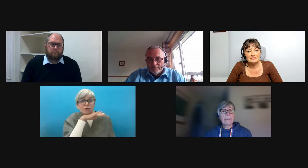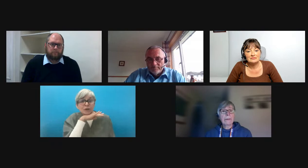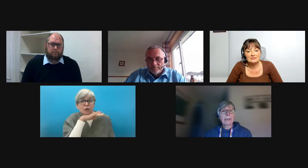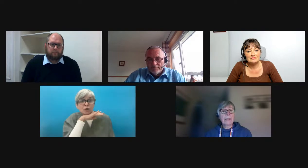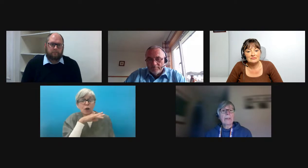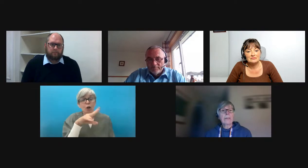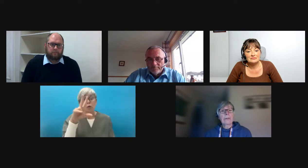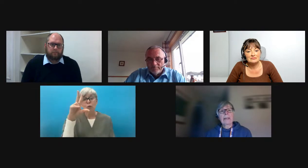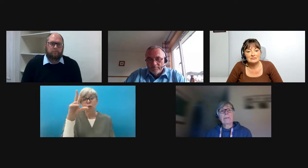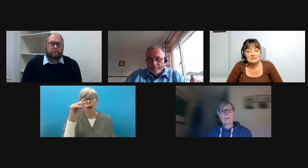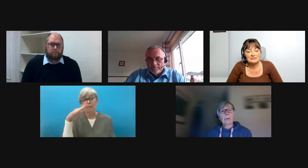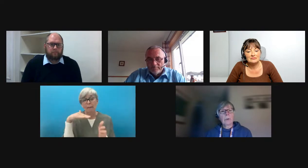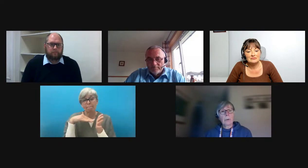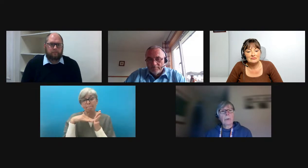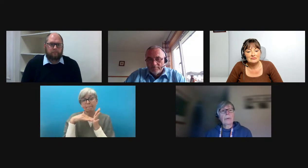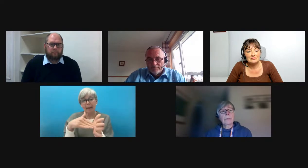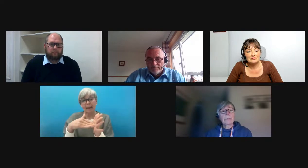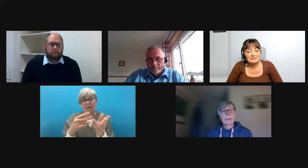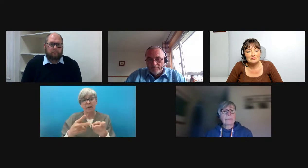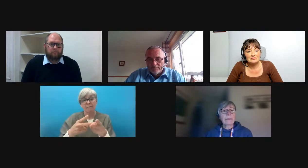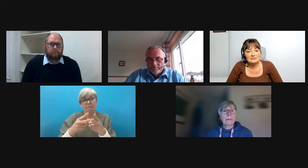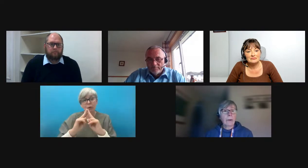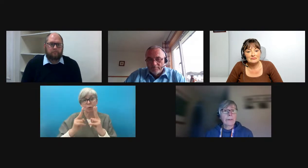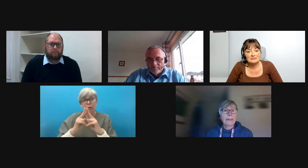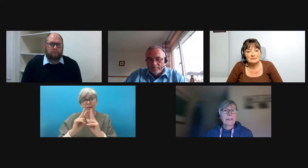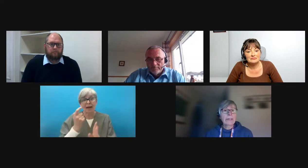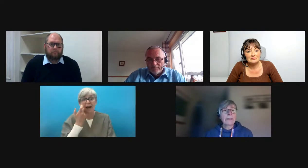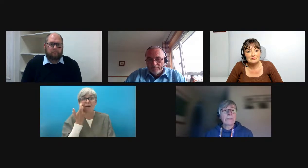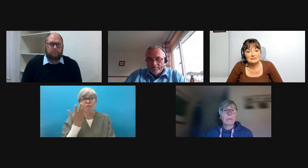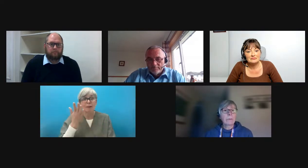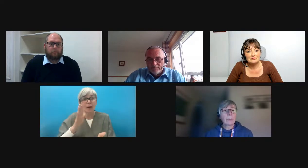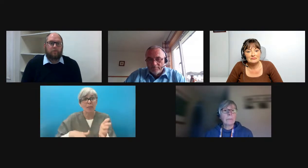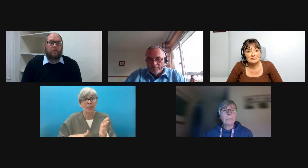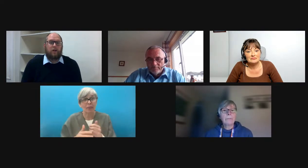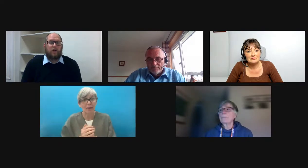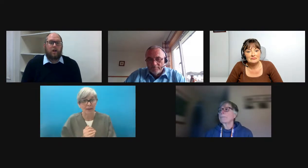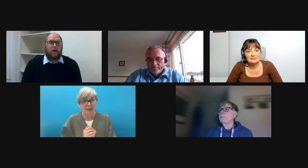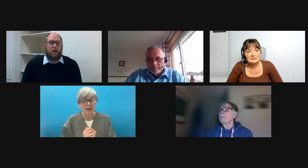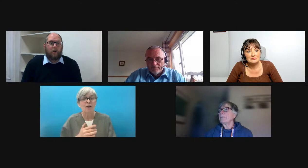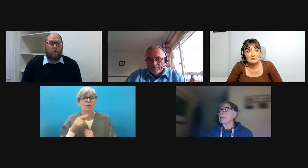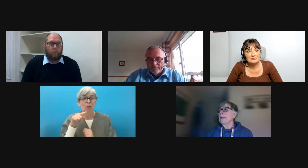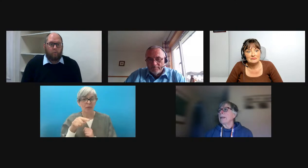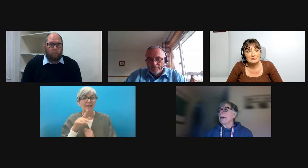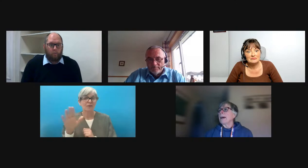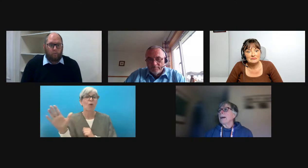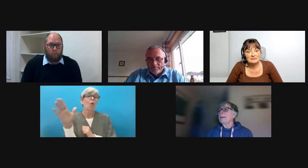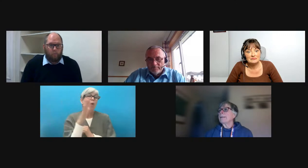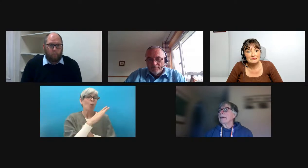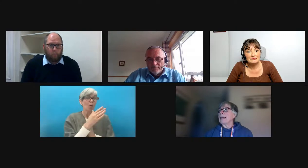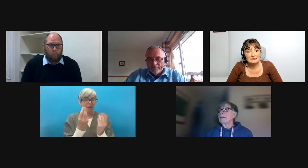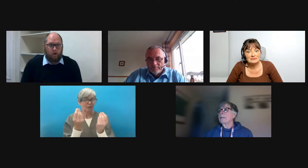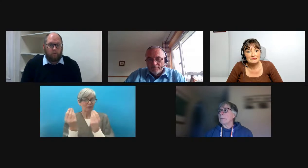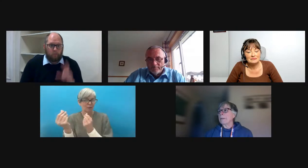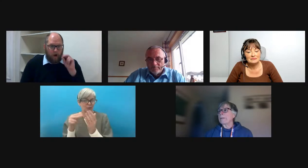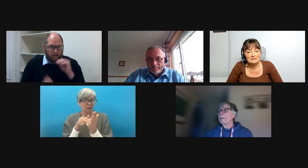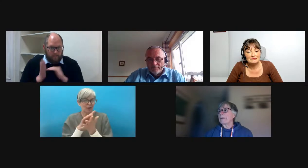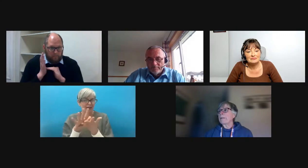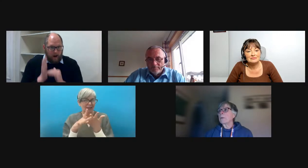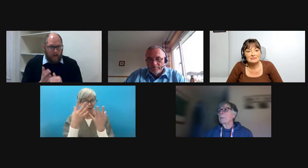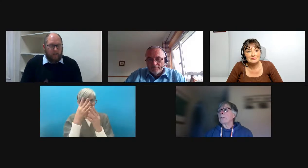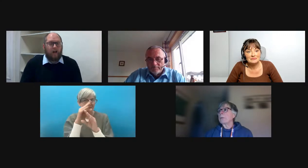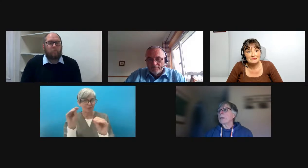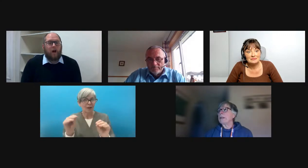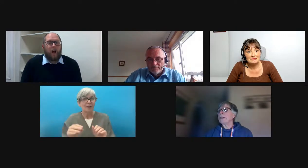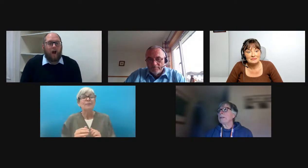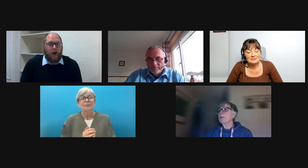month. So that's for all the resources on NHS Inform. And last month,